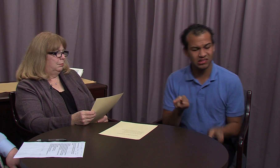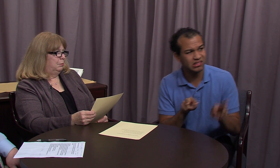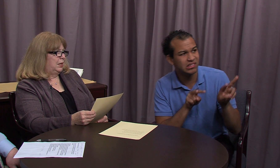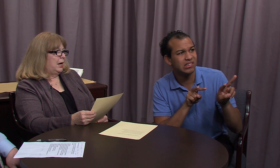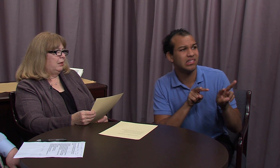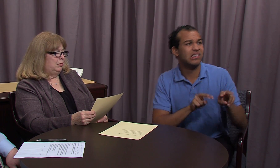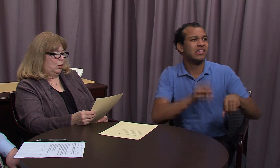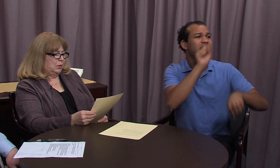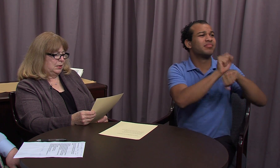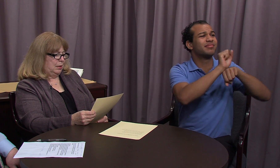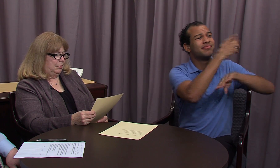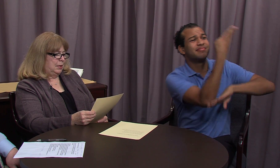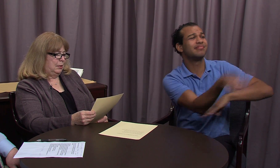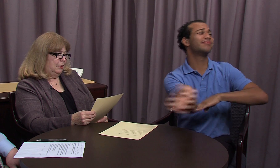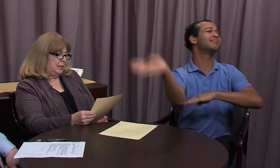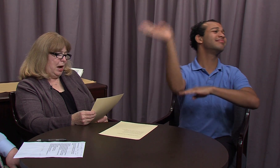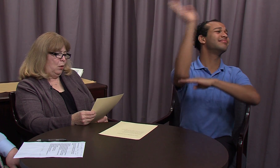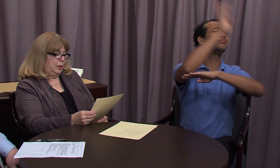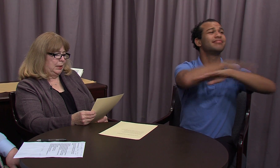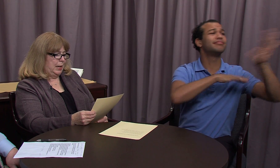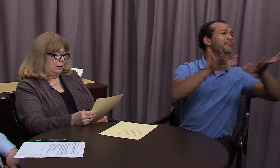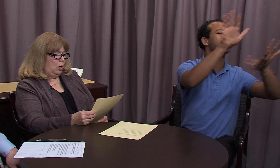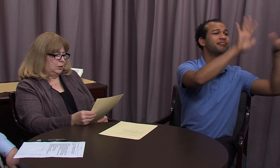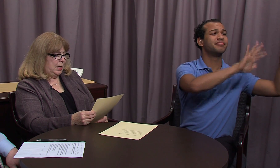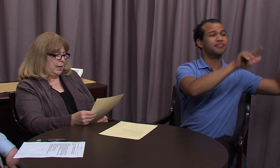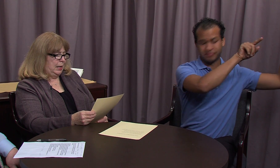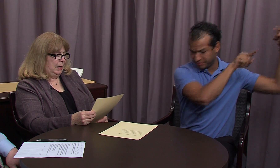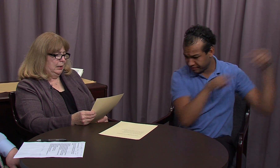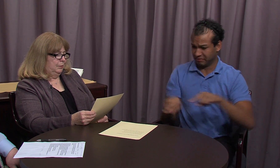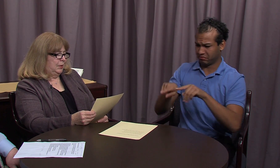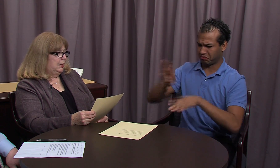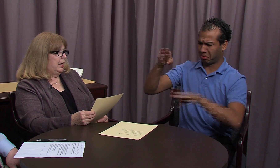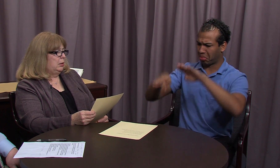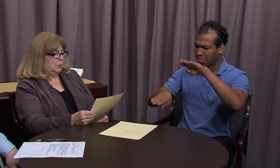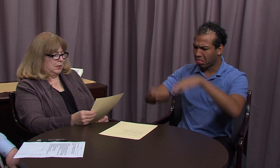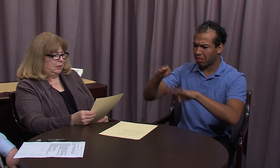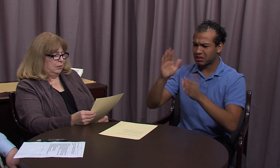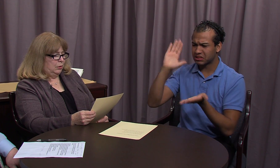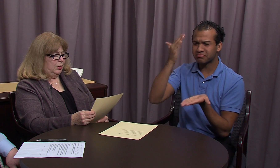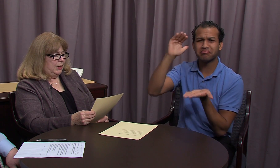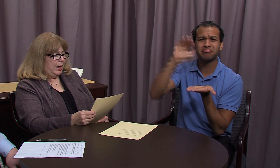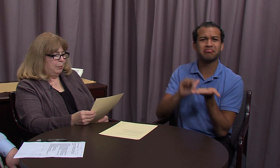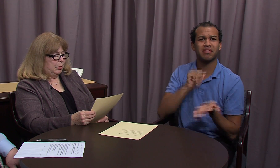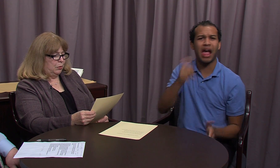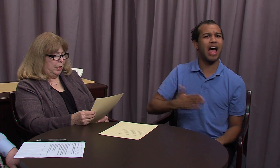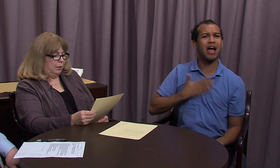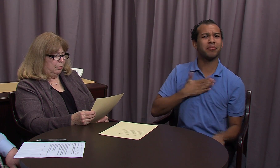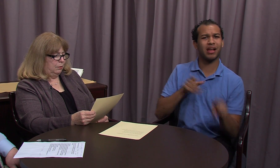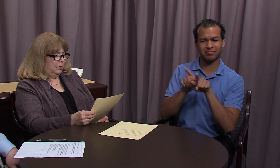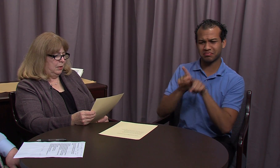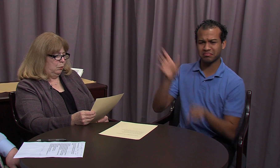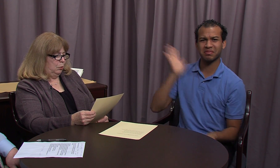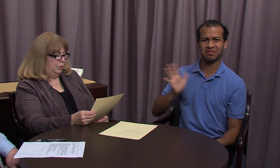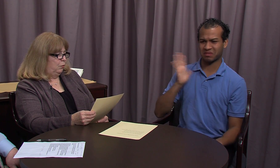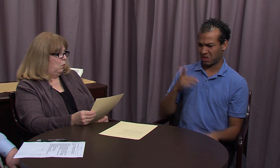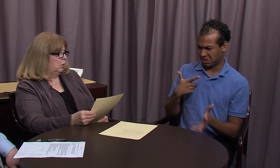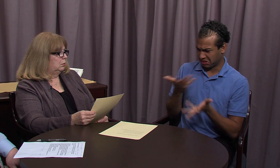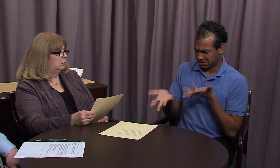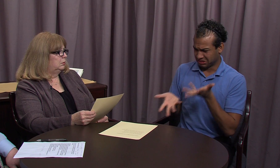But I have noticed them now and again all day, and I don't see that they're any happier there than they were before,